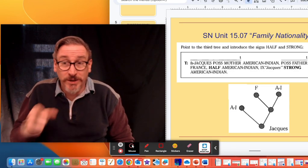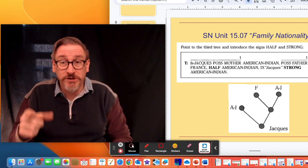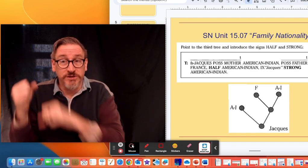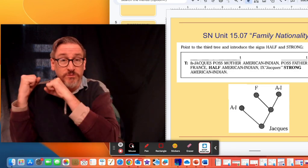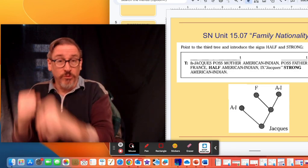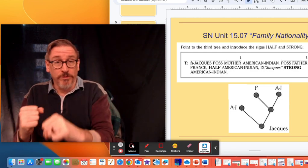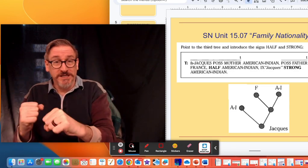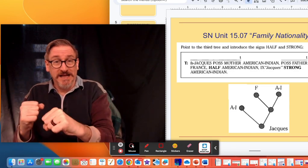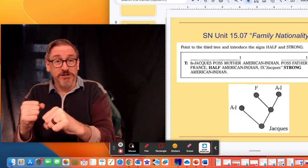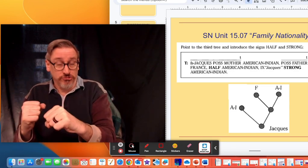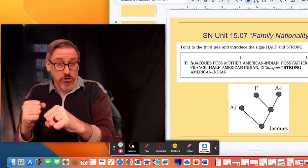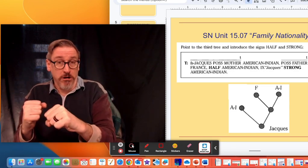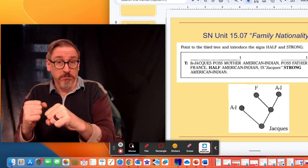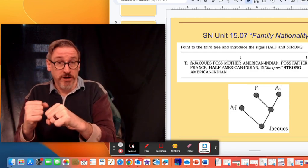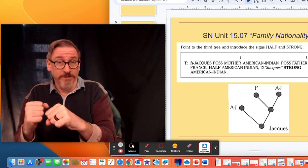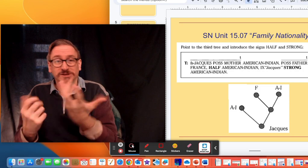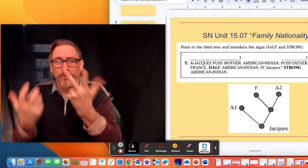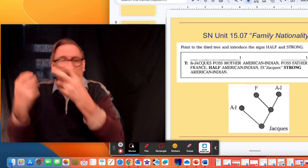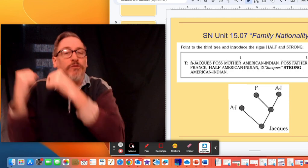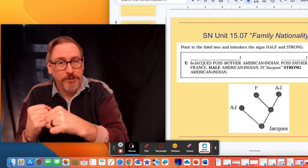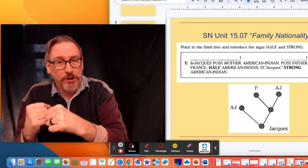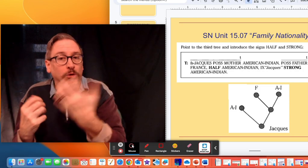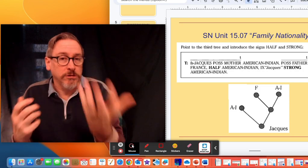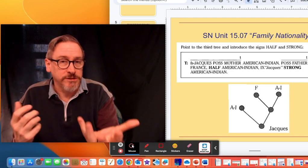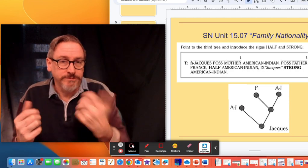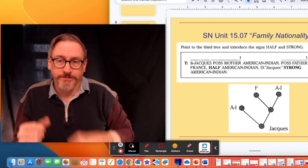So here's where we see that strong, right? So like